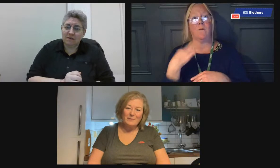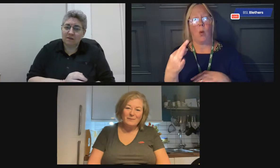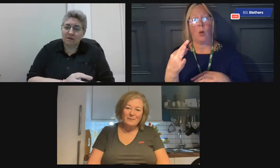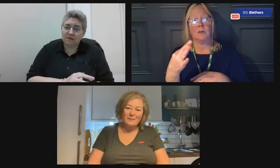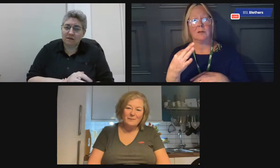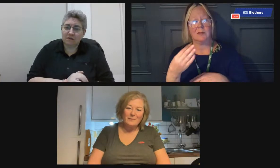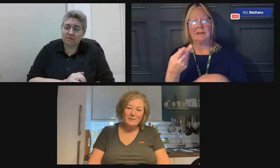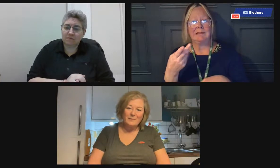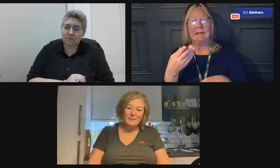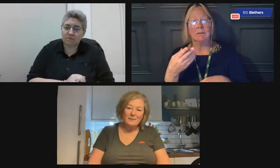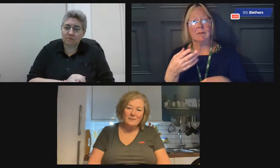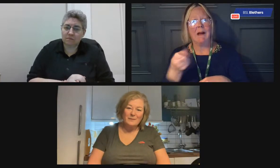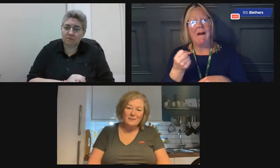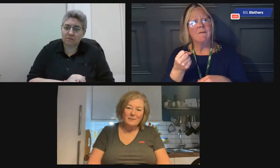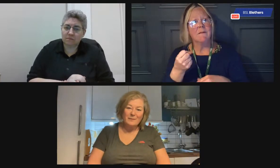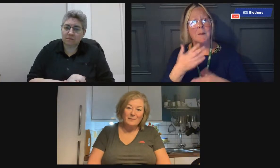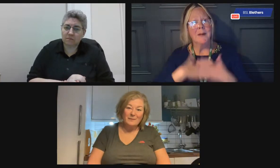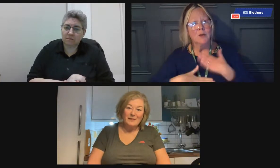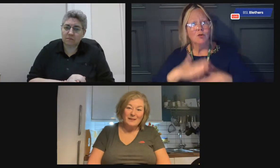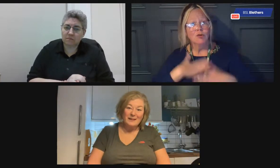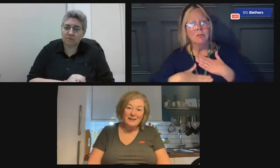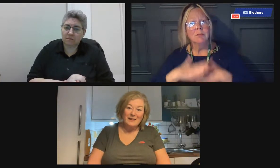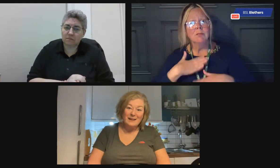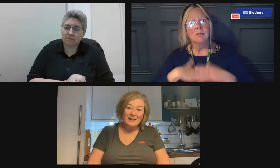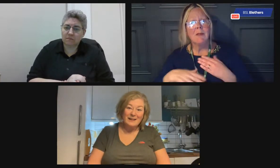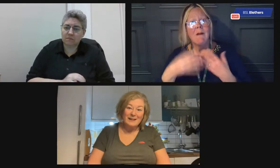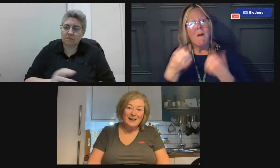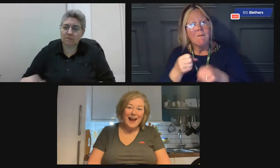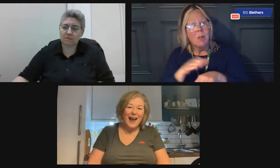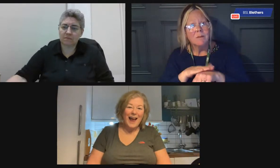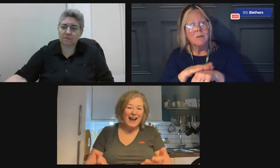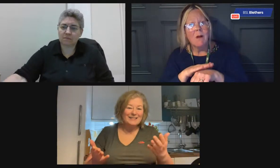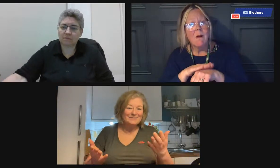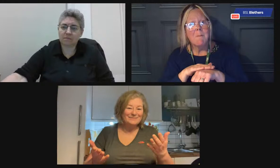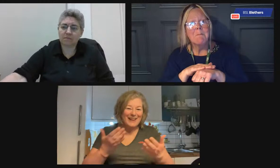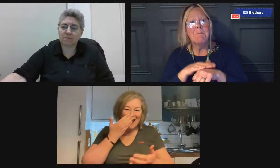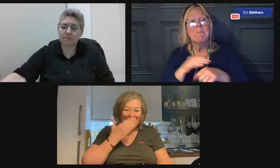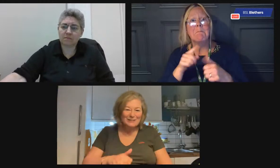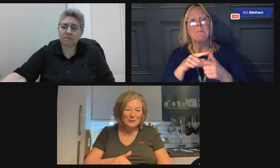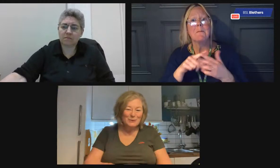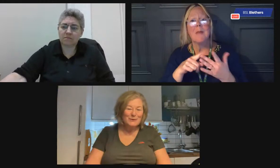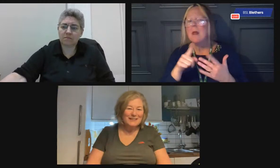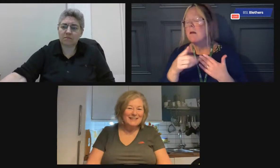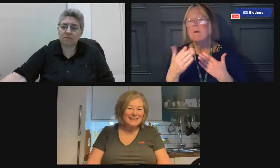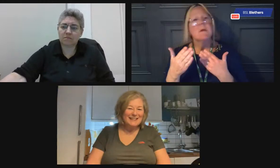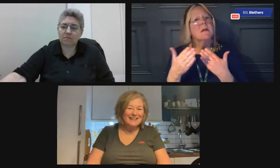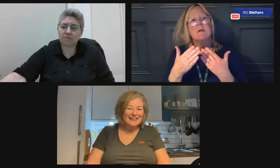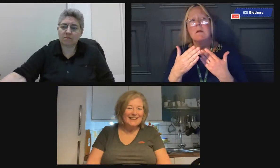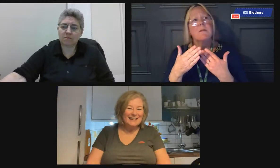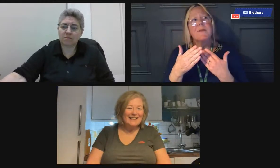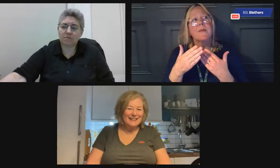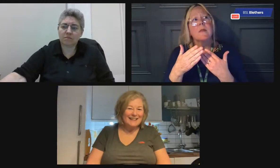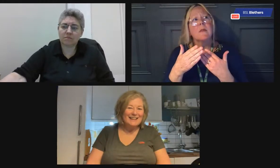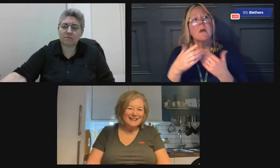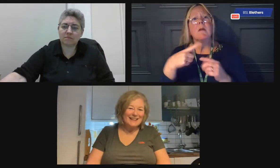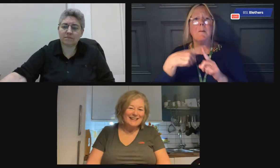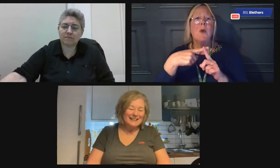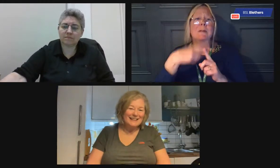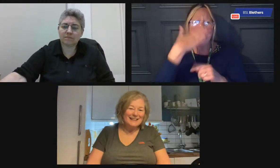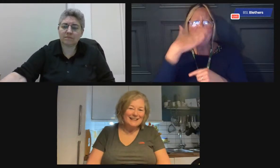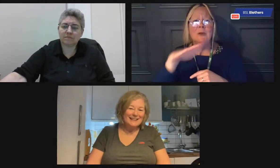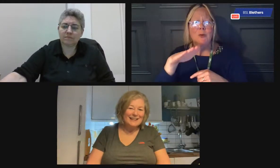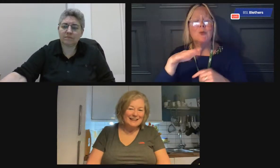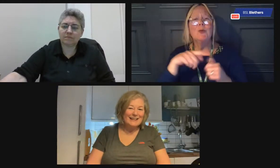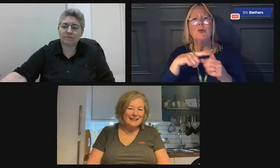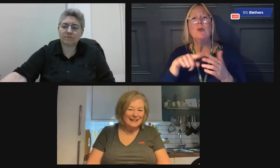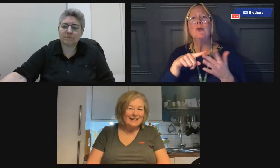what we're looking for in a volunteer is somebody who's patient, somebody who has the time, A good